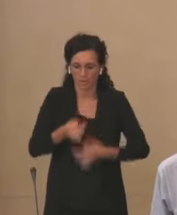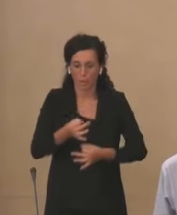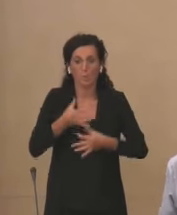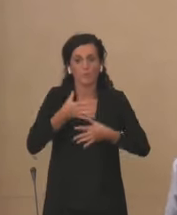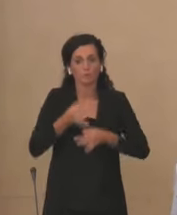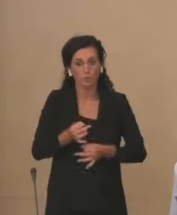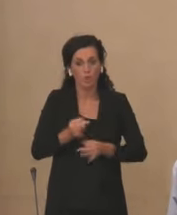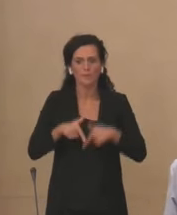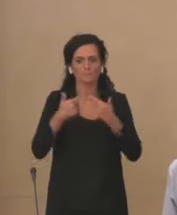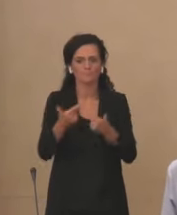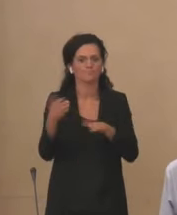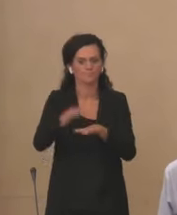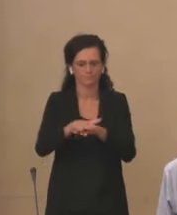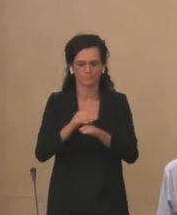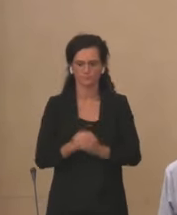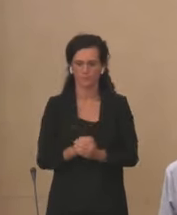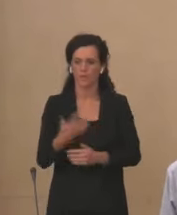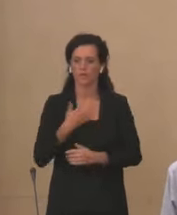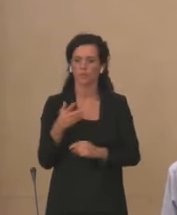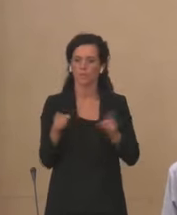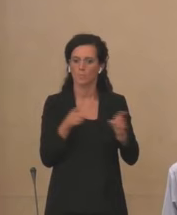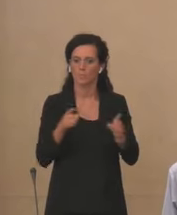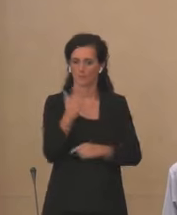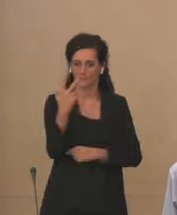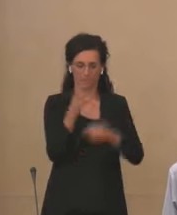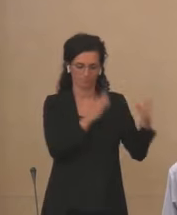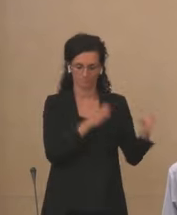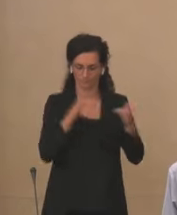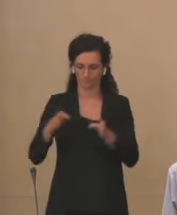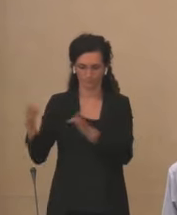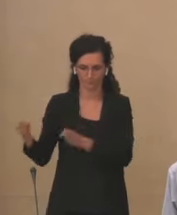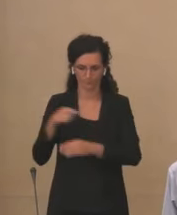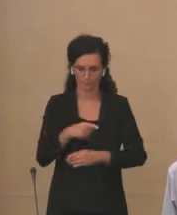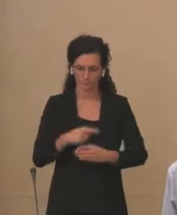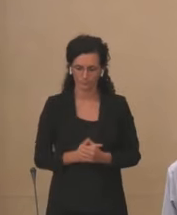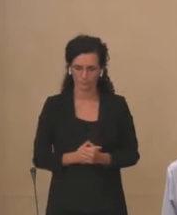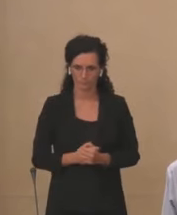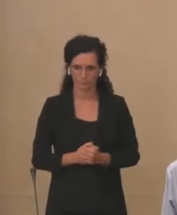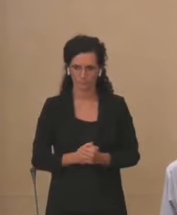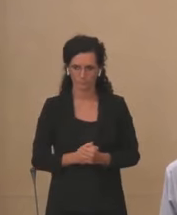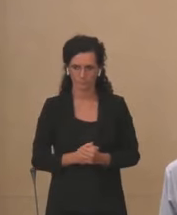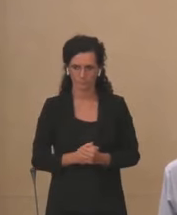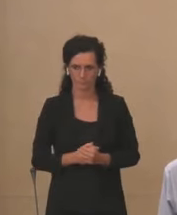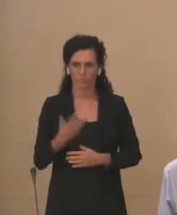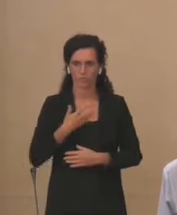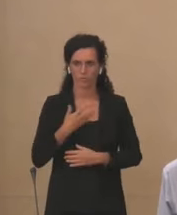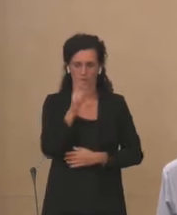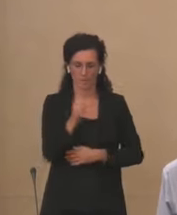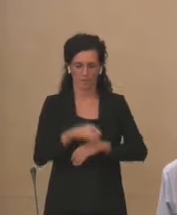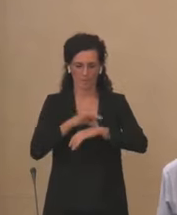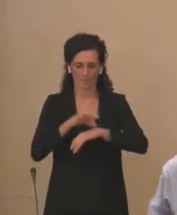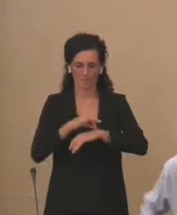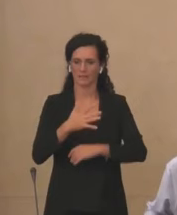risk, those with comorbidities, with illnesses, heart disease, asthma, diabetes, was